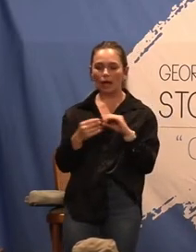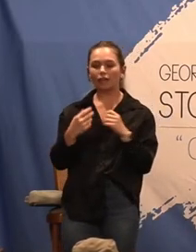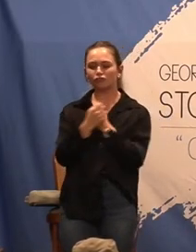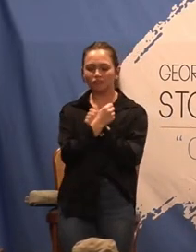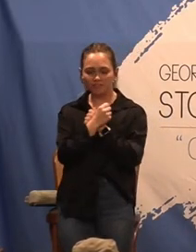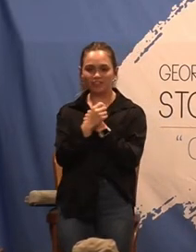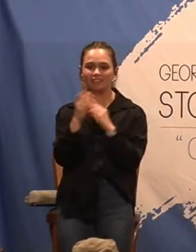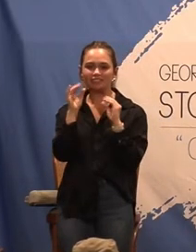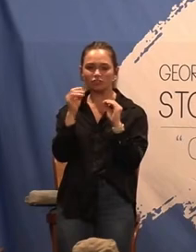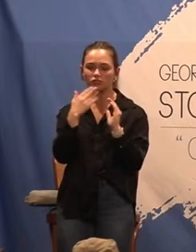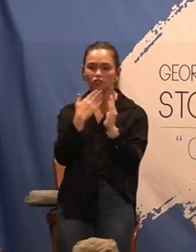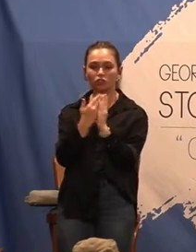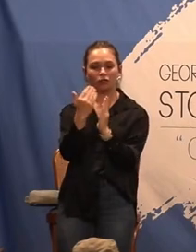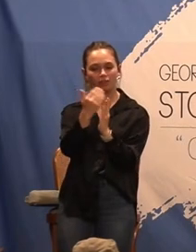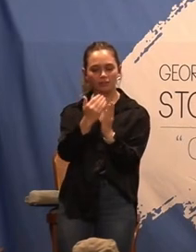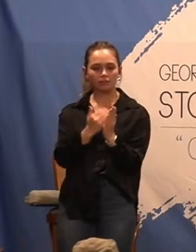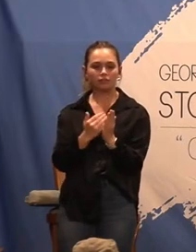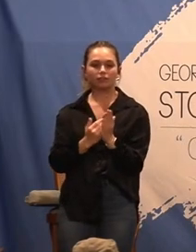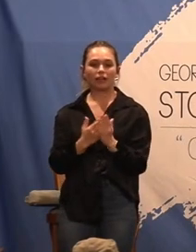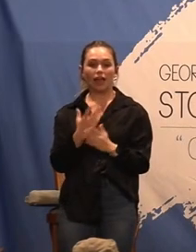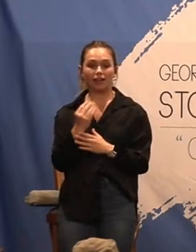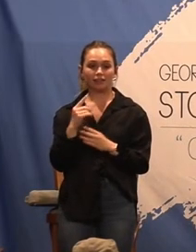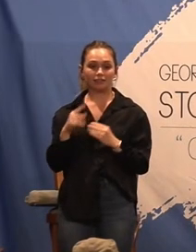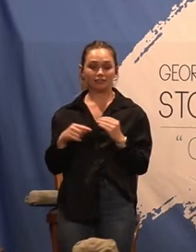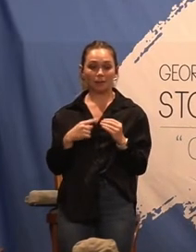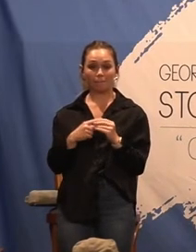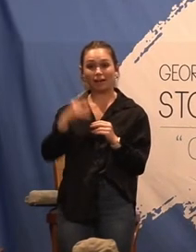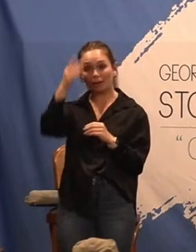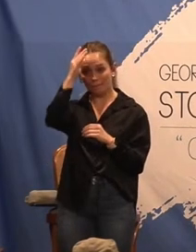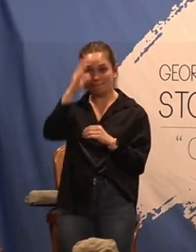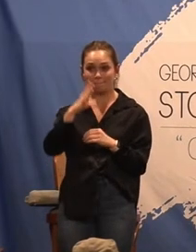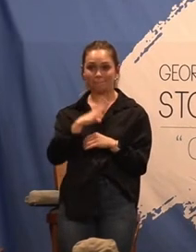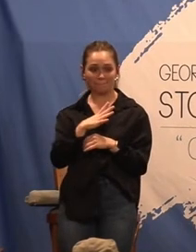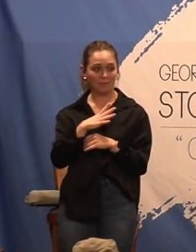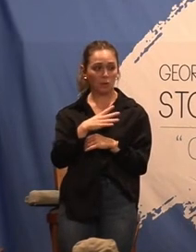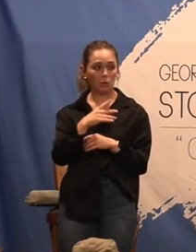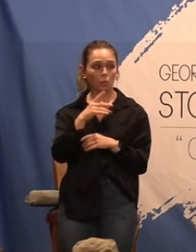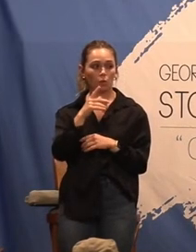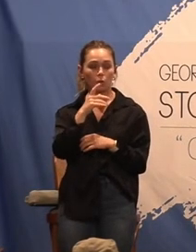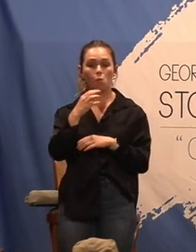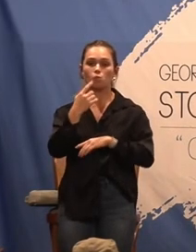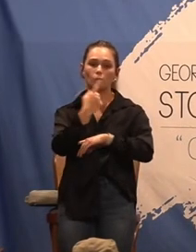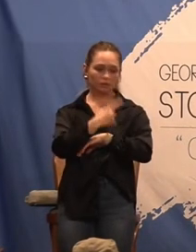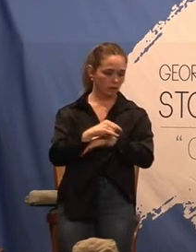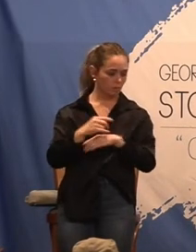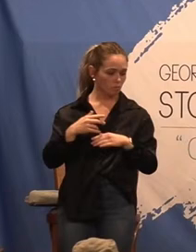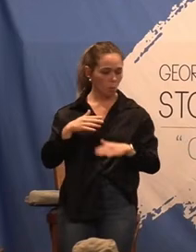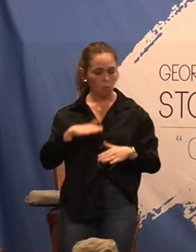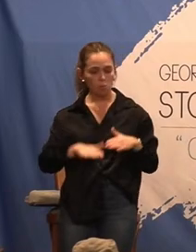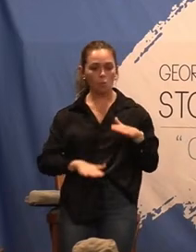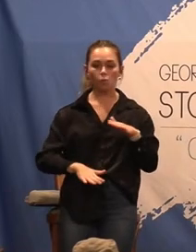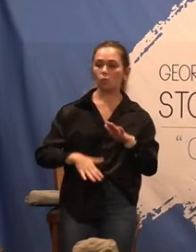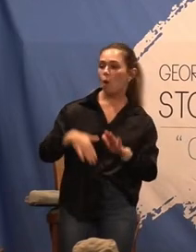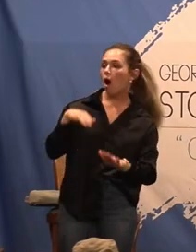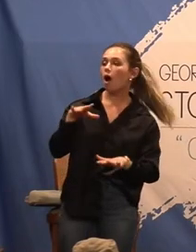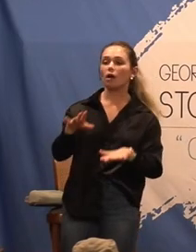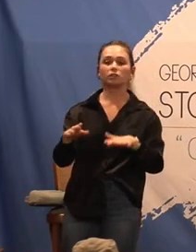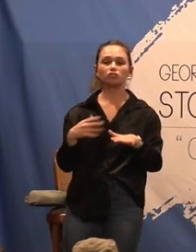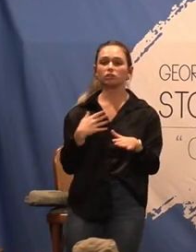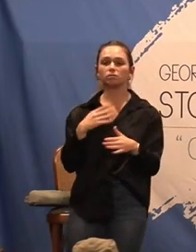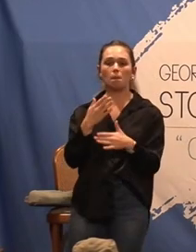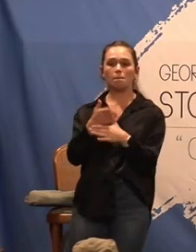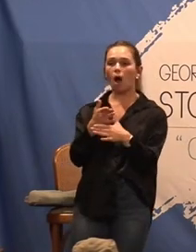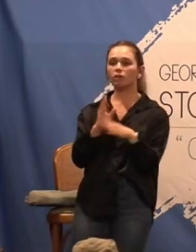I think it teaches such a good lesson. And it's about a man who was one day walking across a meadow, minding his own